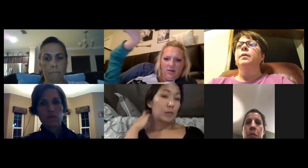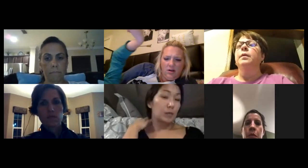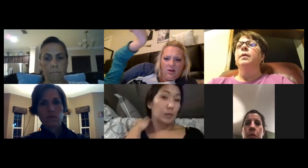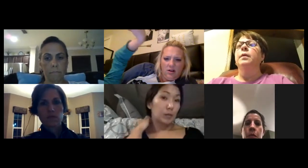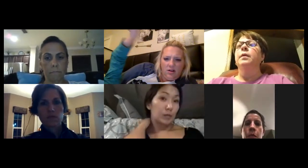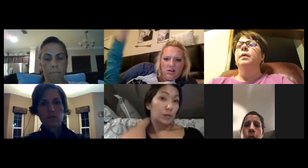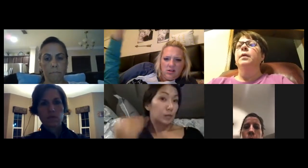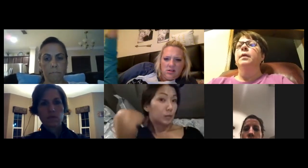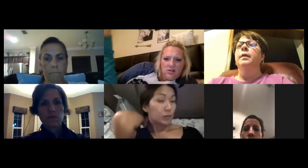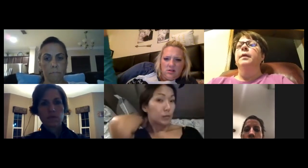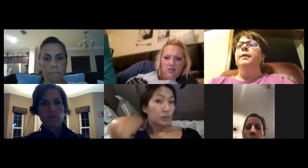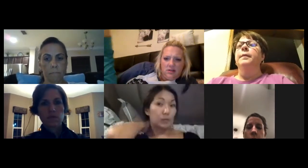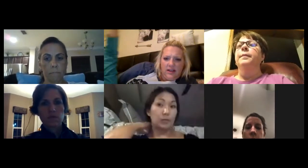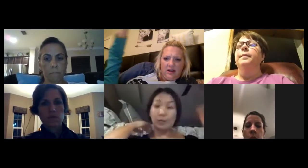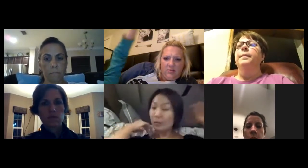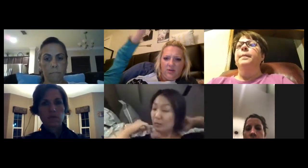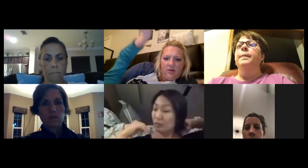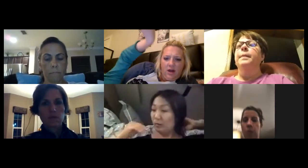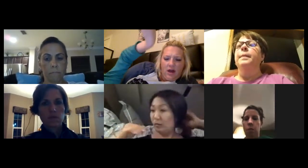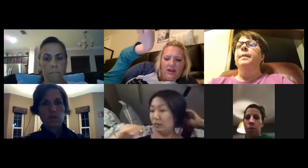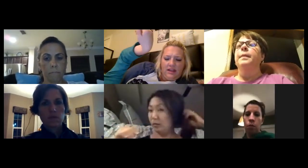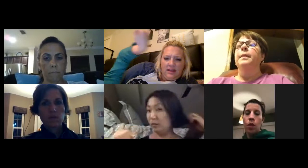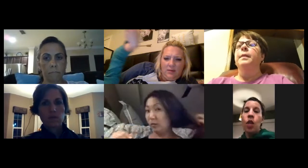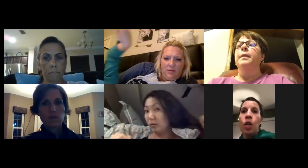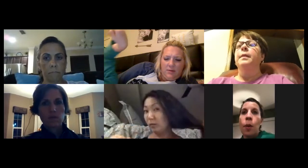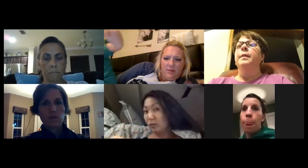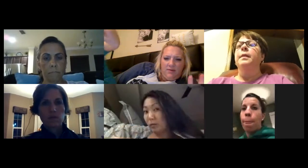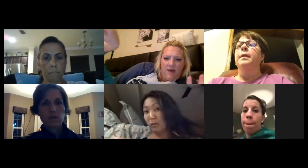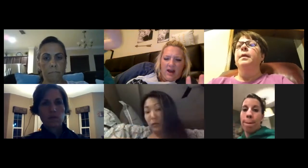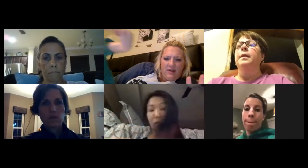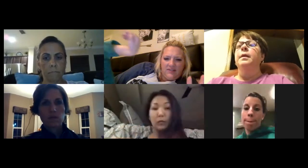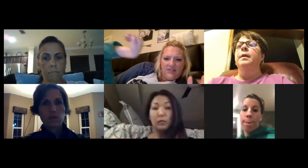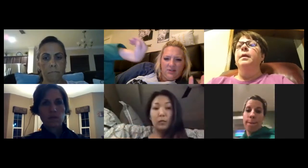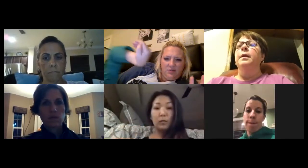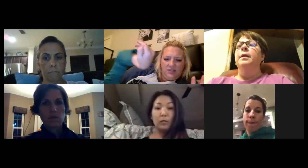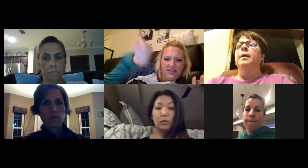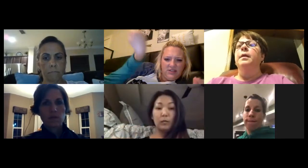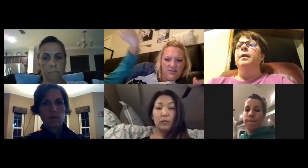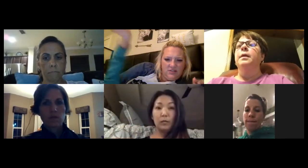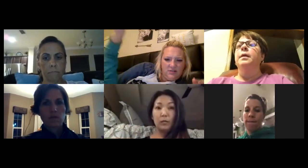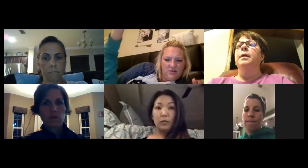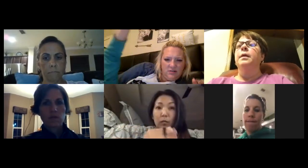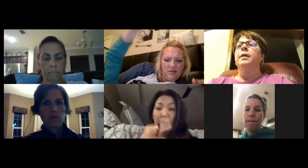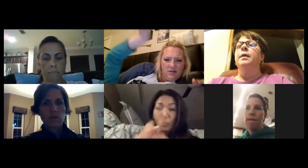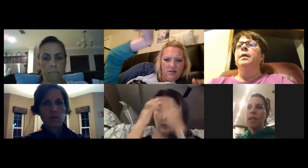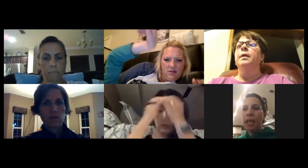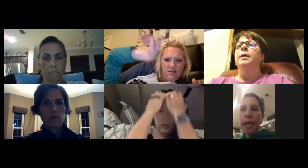were. I'll unmute you. I think they were what, maybe 5 to teenagers? Yes.